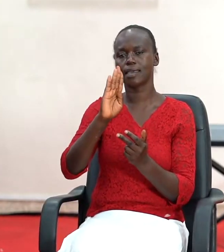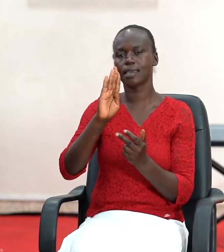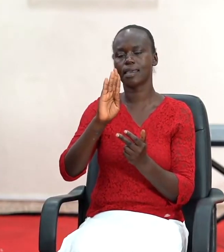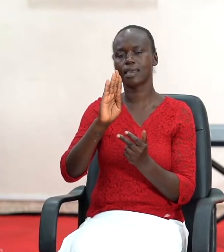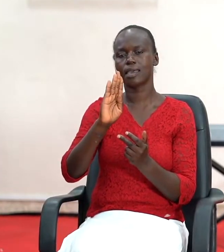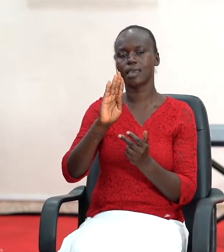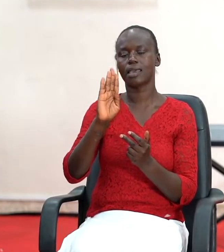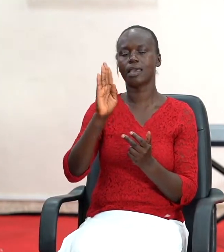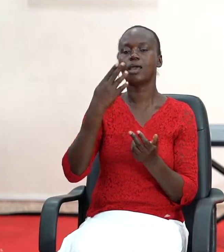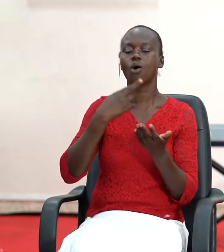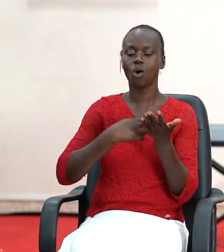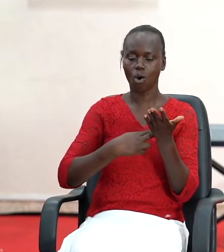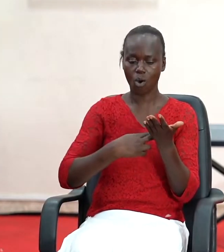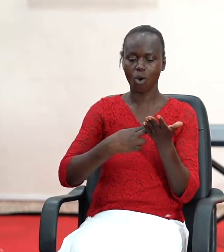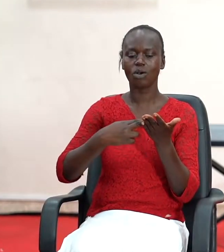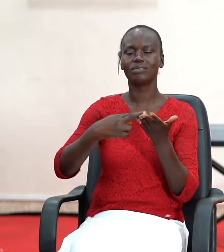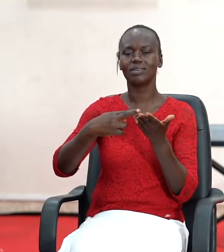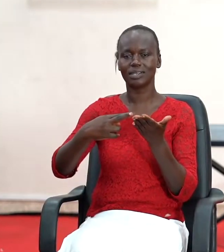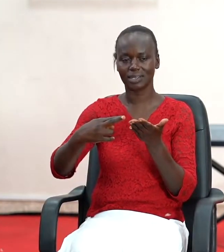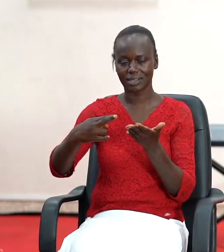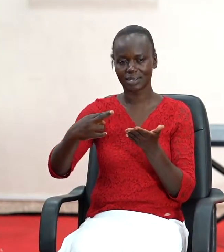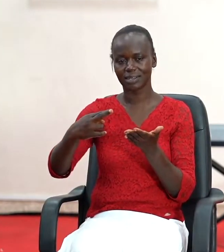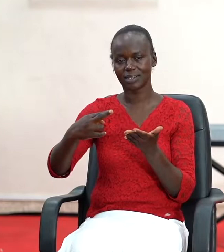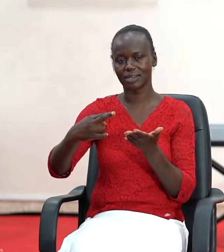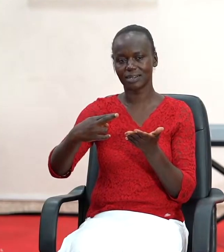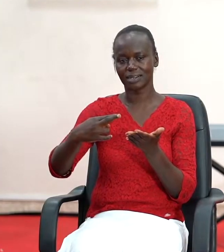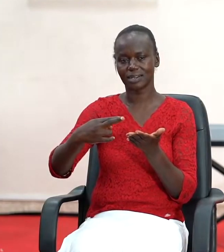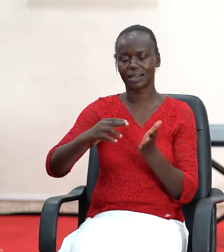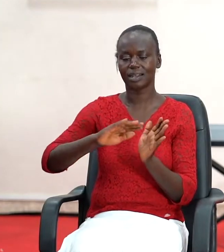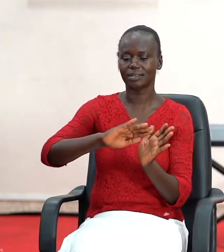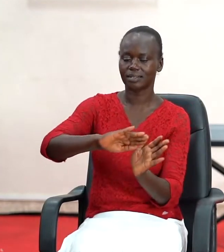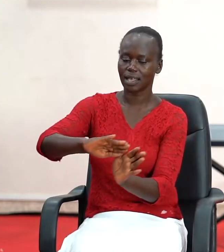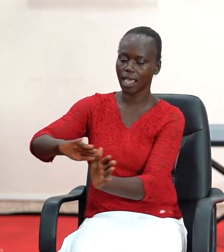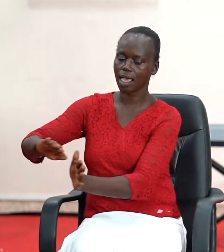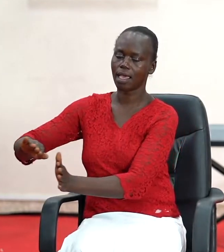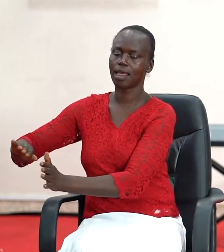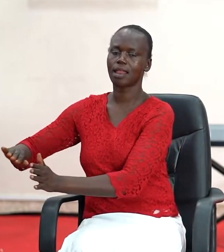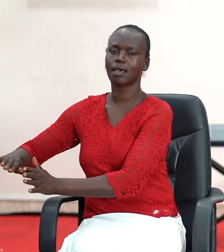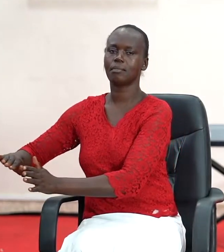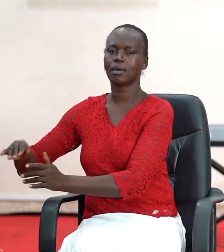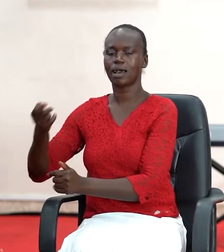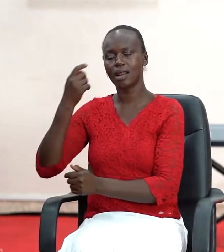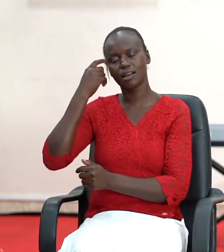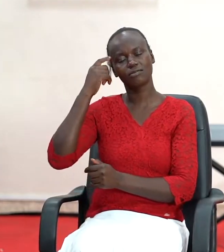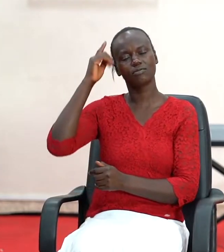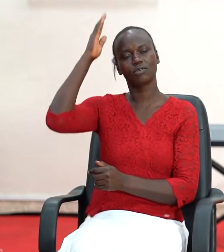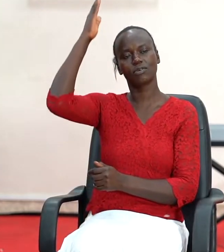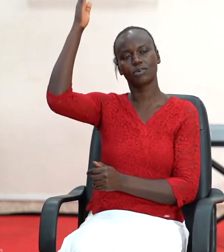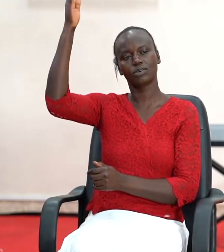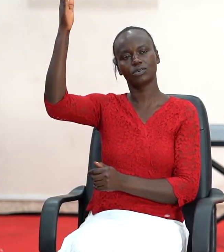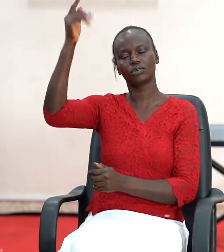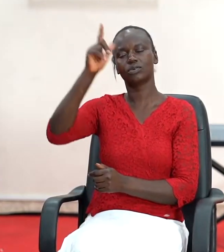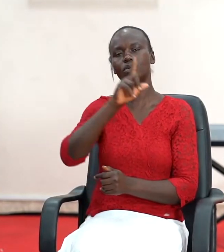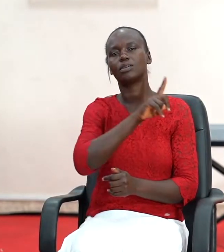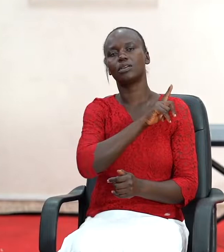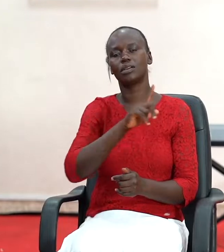holy, set apart